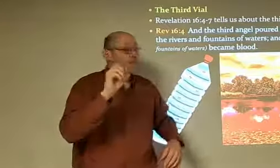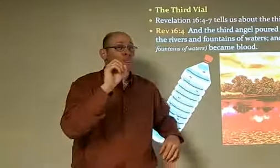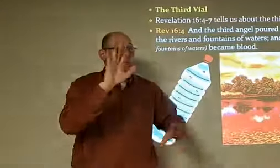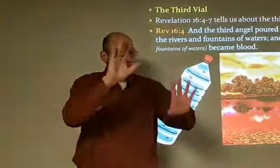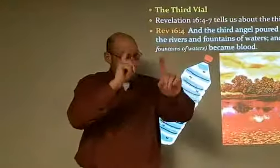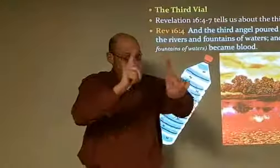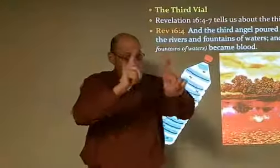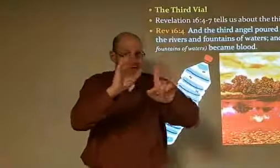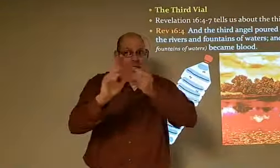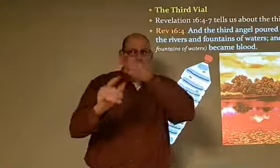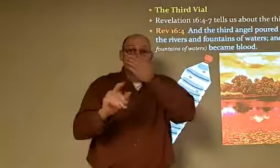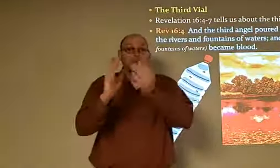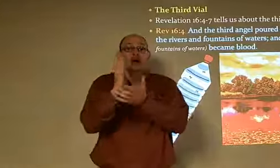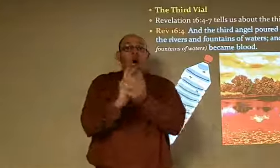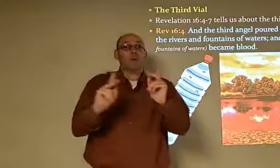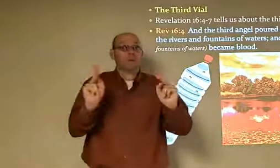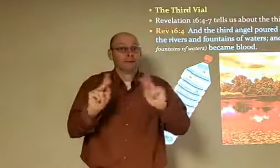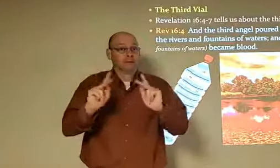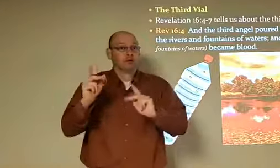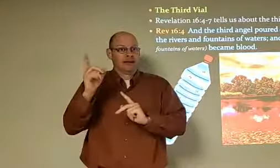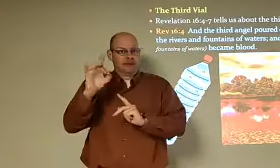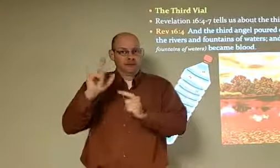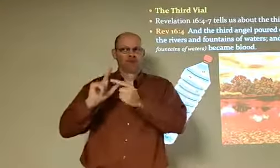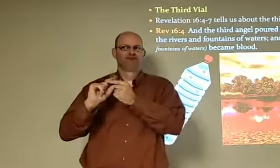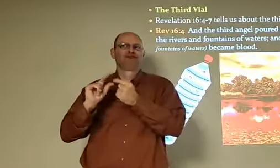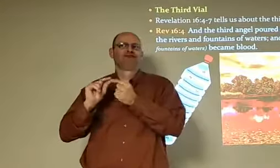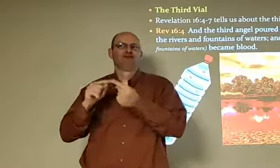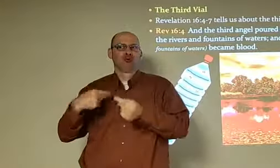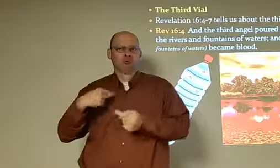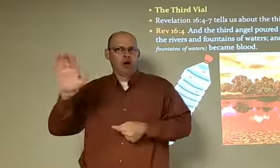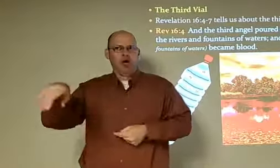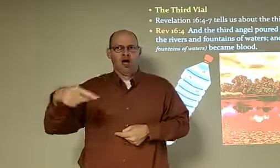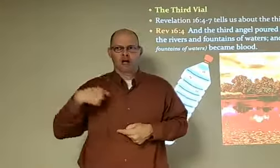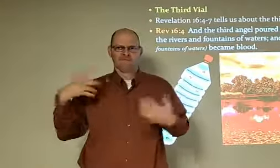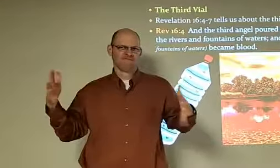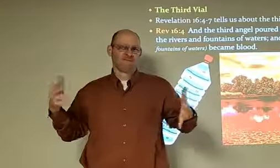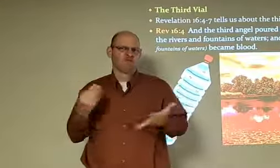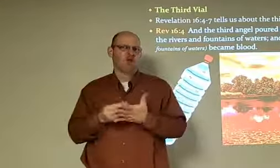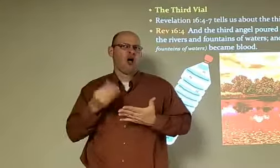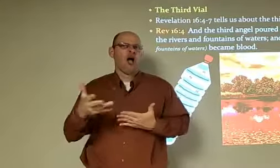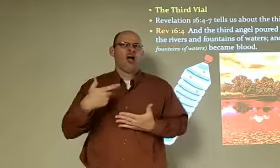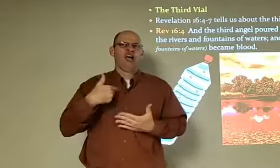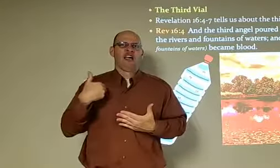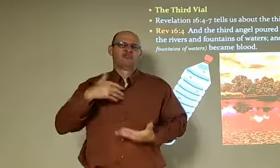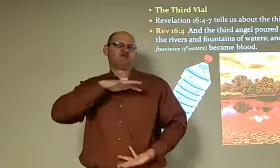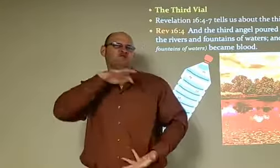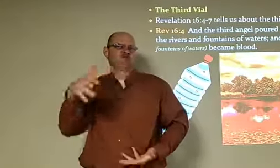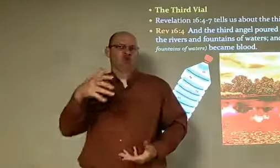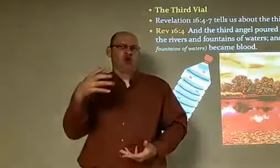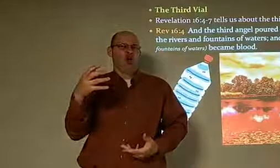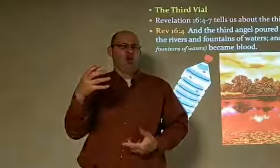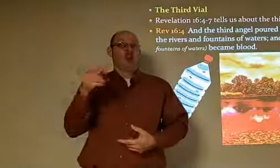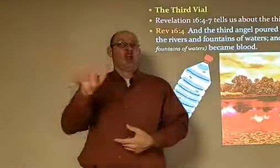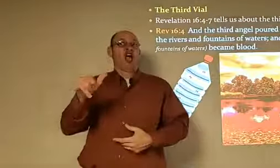we had an emergency. Now, some people, I heard them talking about, they're like, I've already bought a